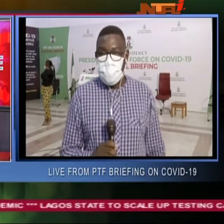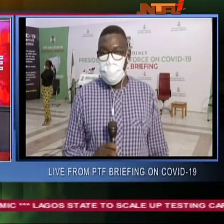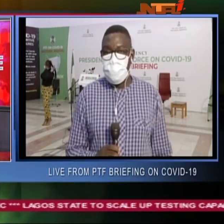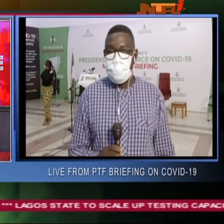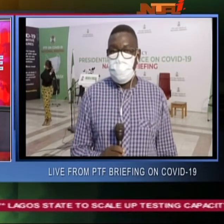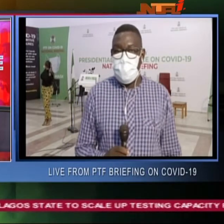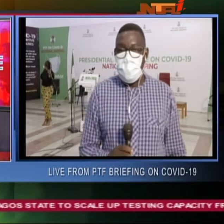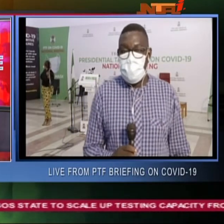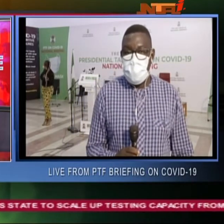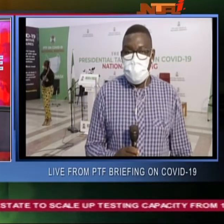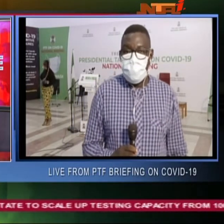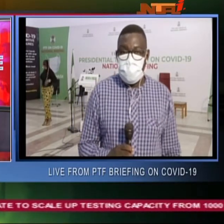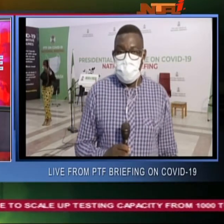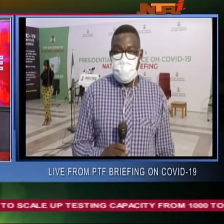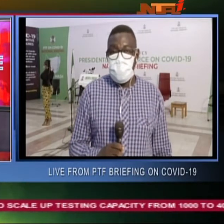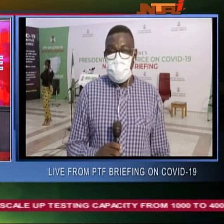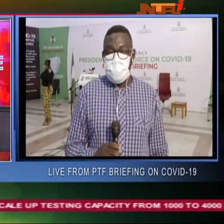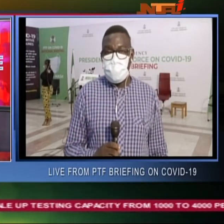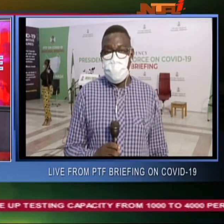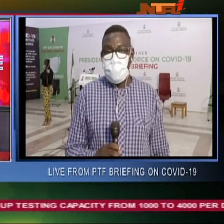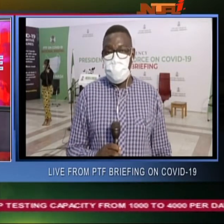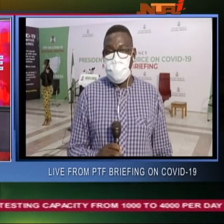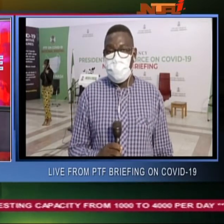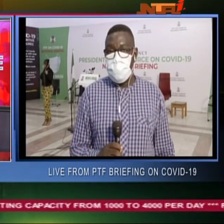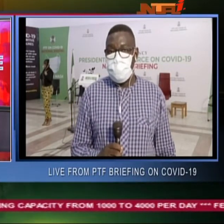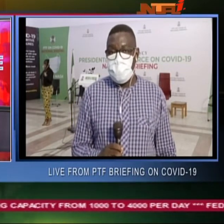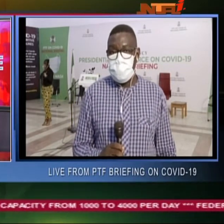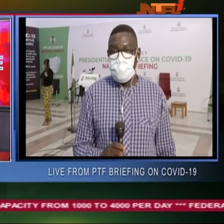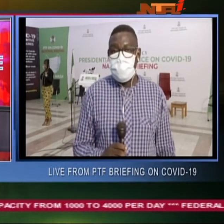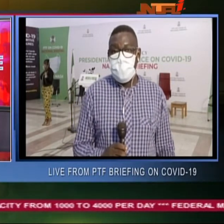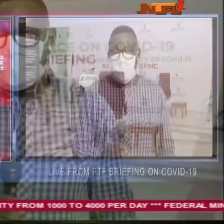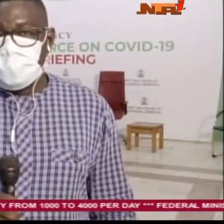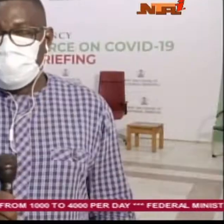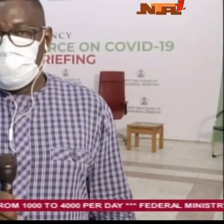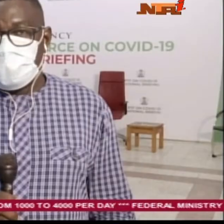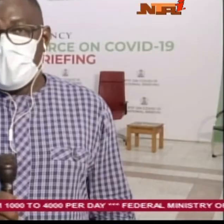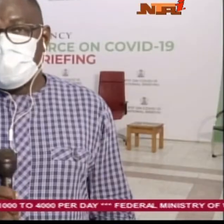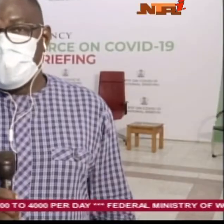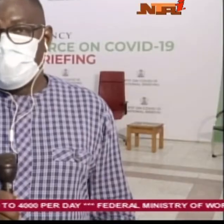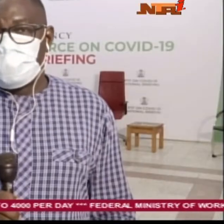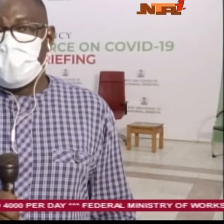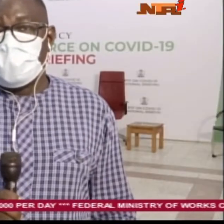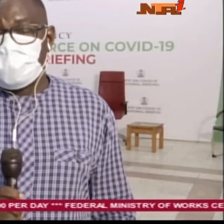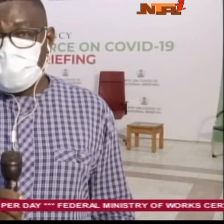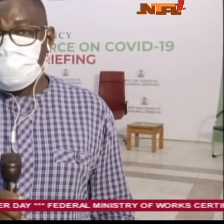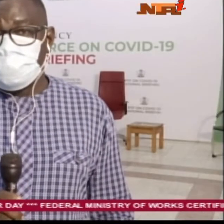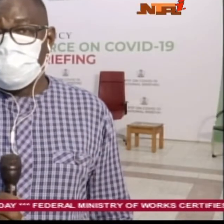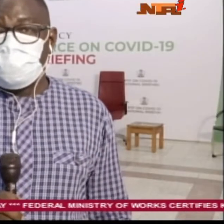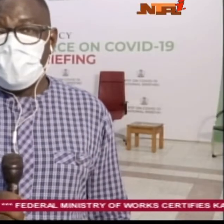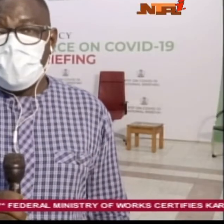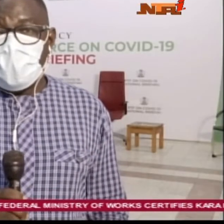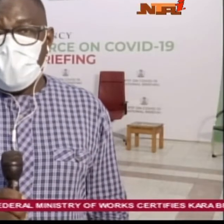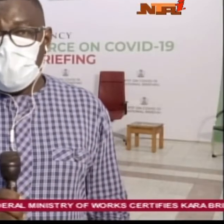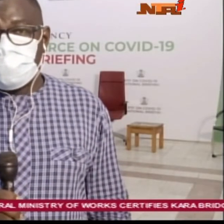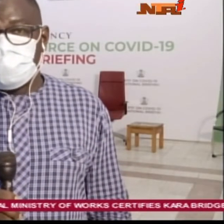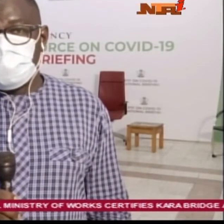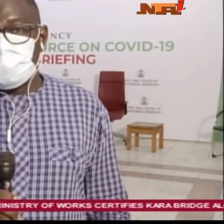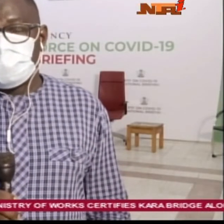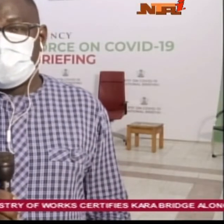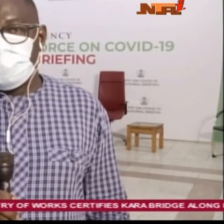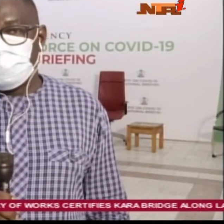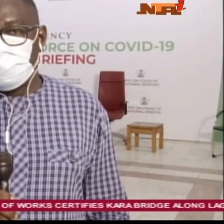Thank you, Ruth. The Presidential Task Force on COVID-19 today announced an extension of